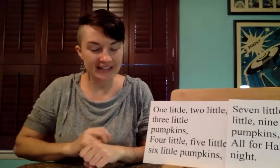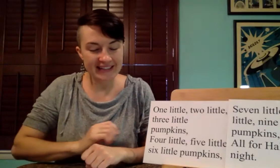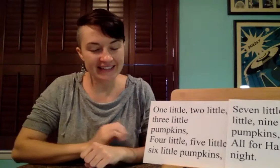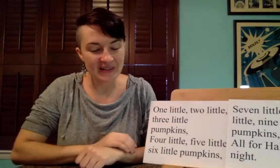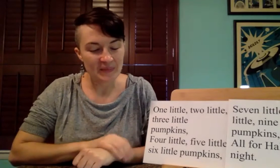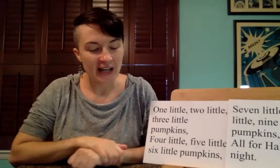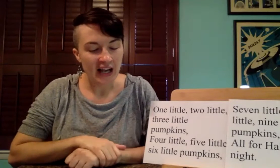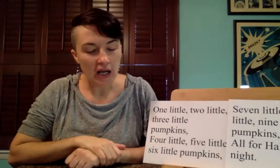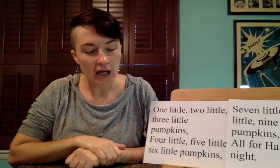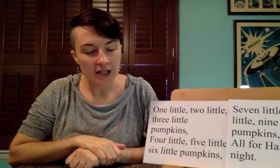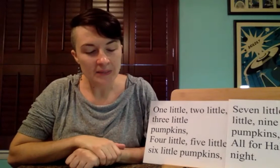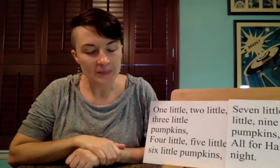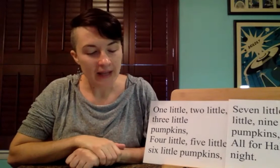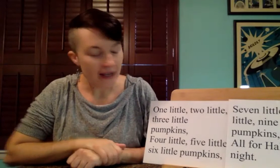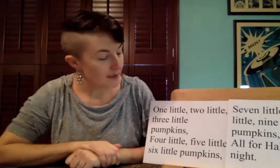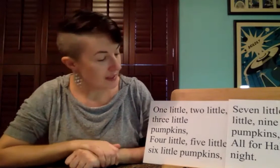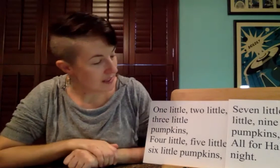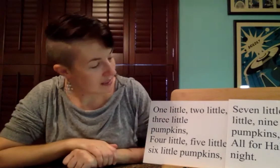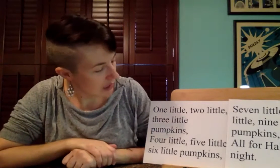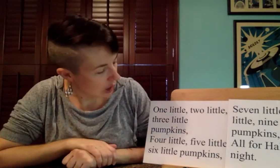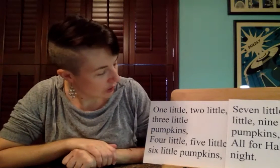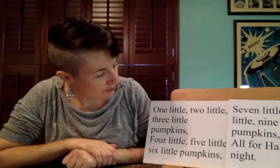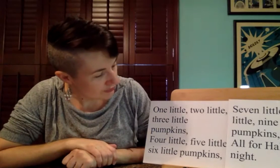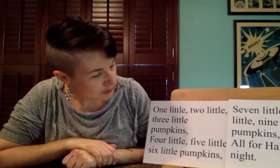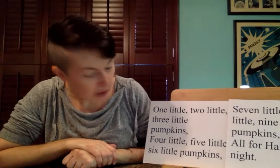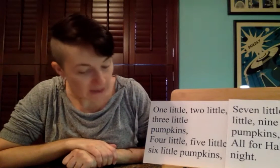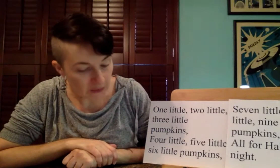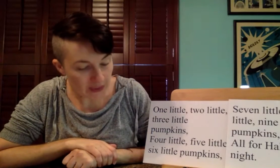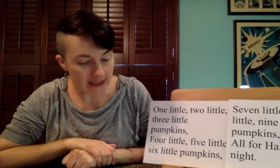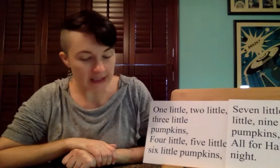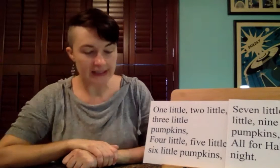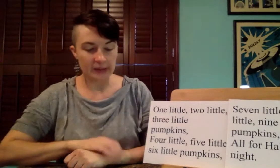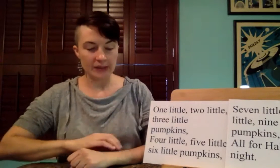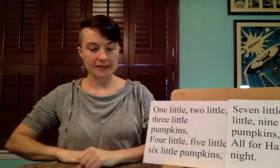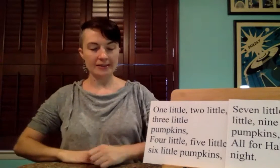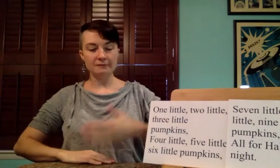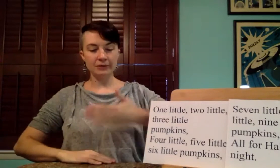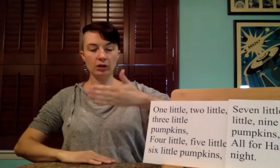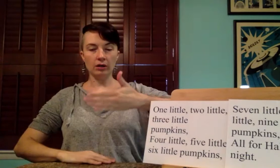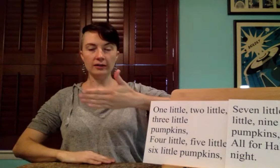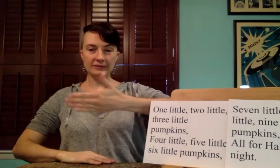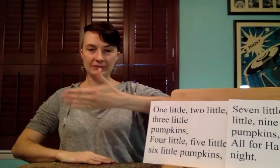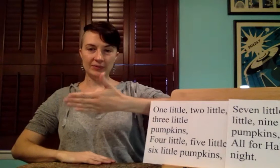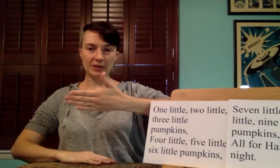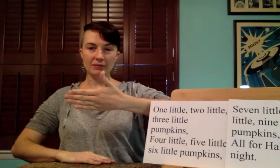think. And then all for Halloween night. So here's a sign for all. We have